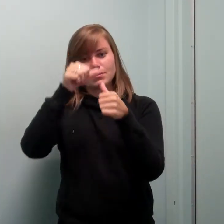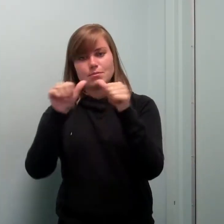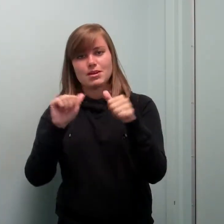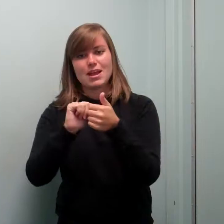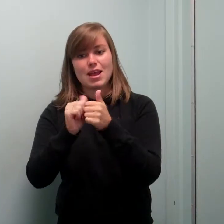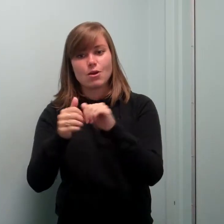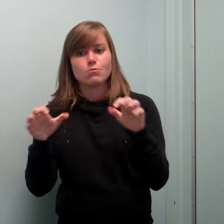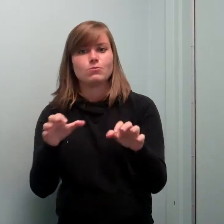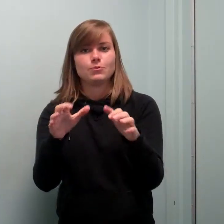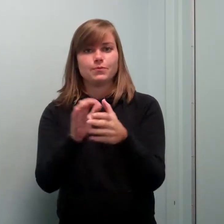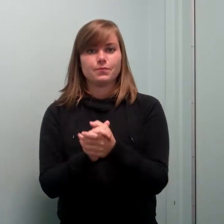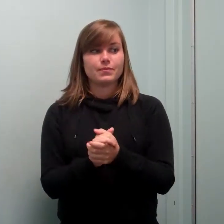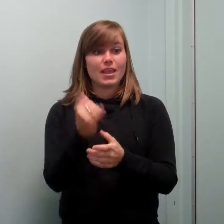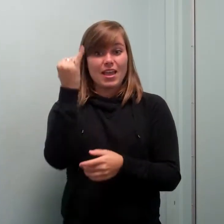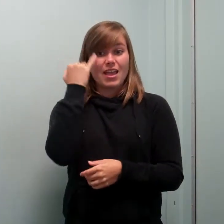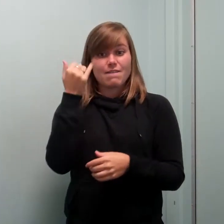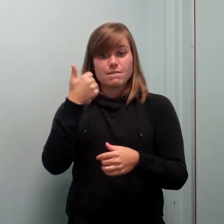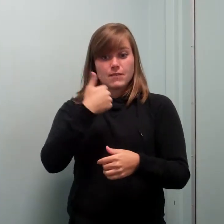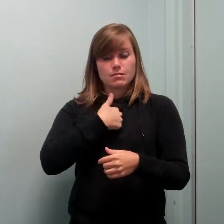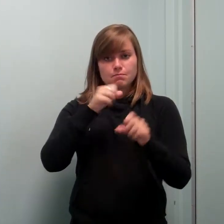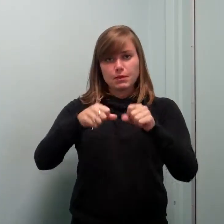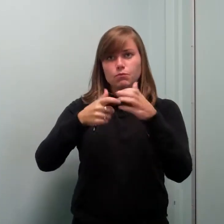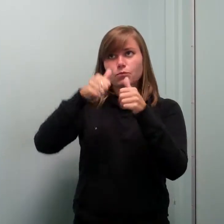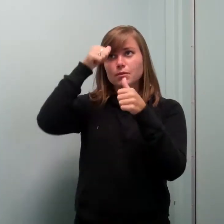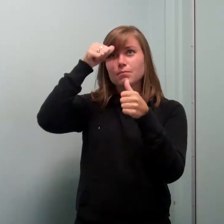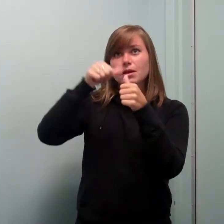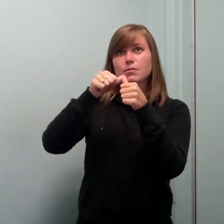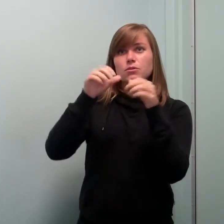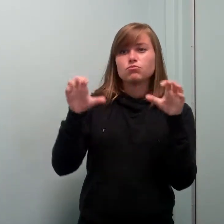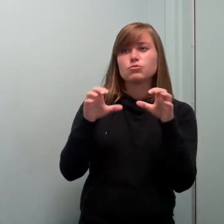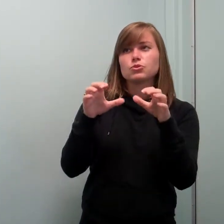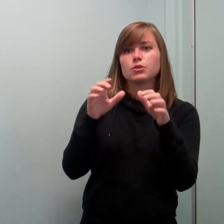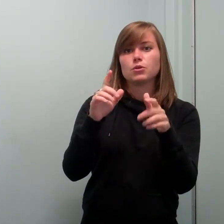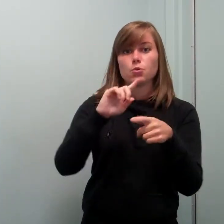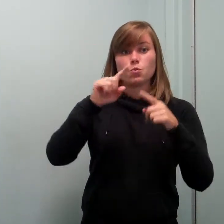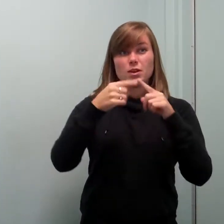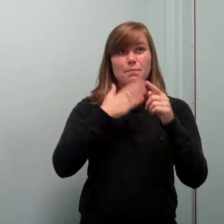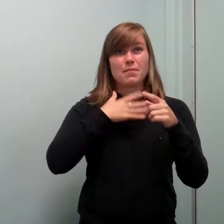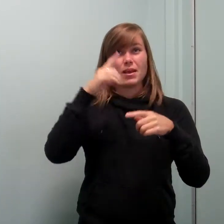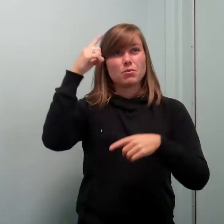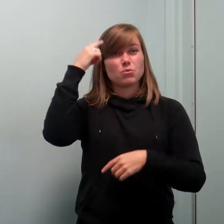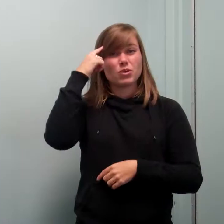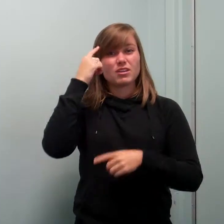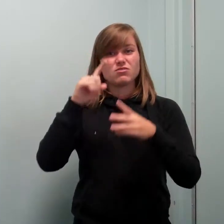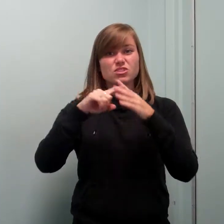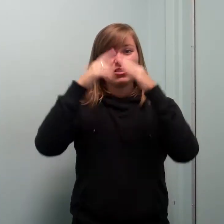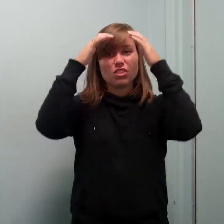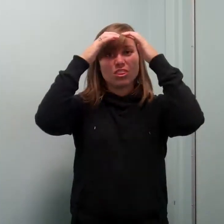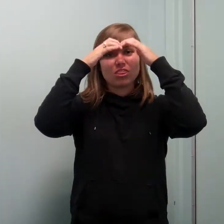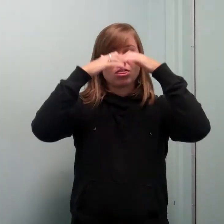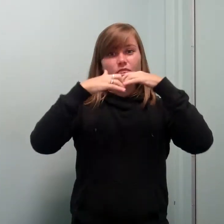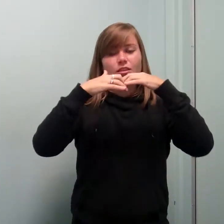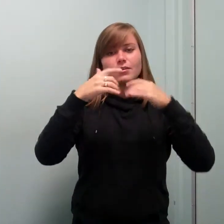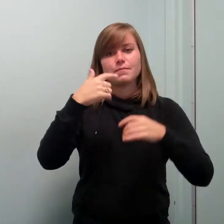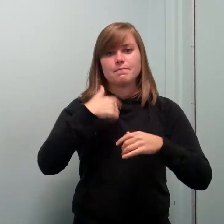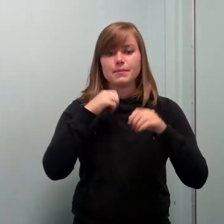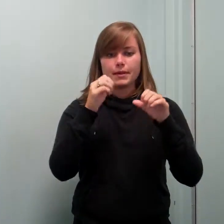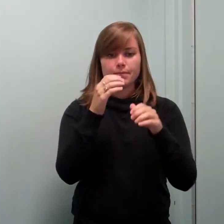to do, the more things that I can be happy and busy doing when my brain's not running the show anymore. They say that people who